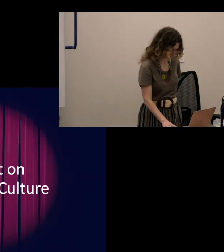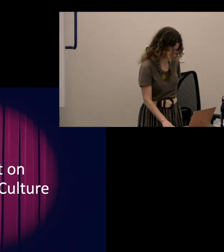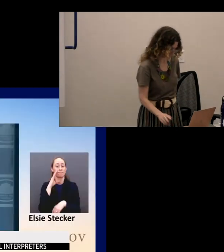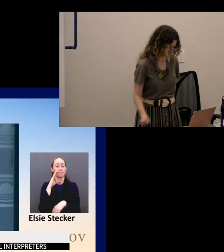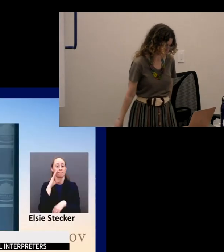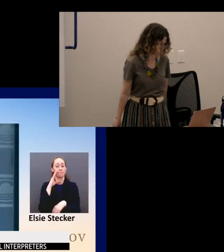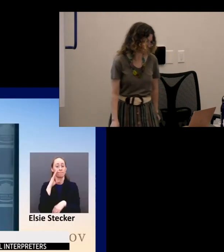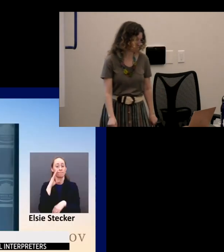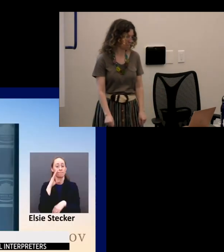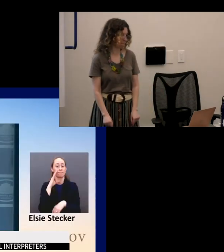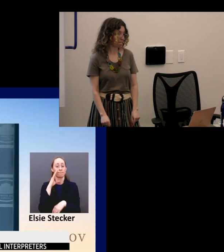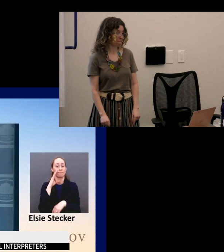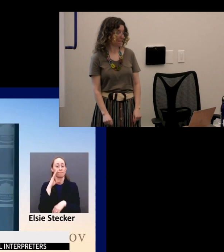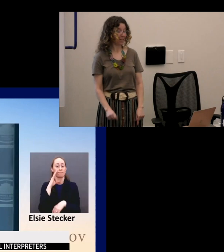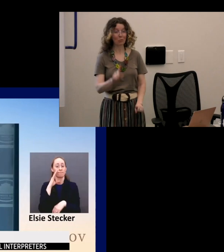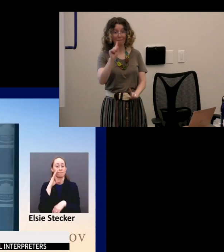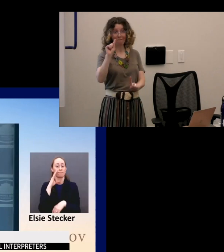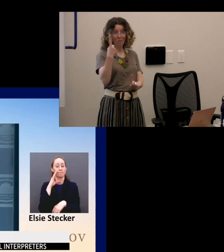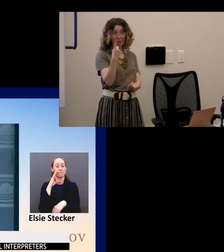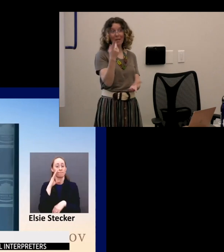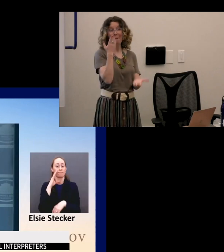I'd like to shine a spotlight today on ASL.